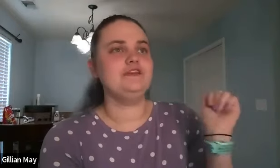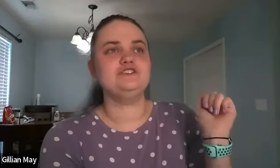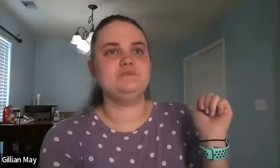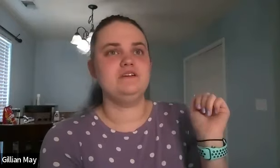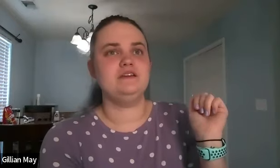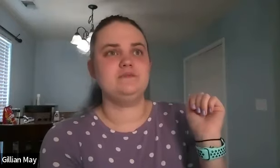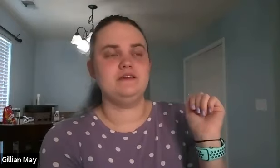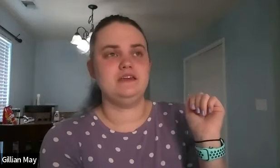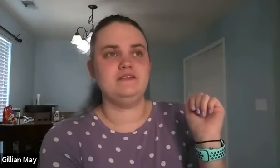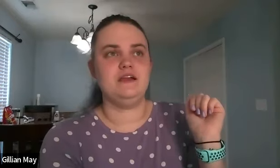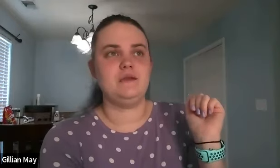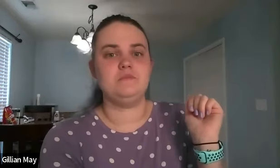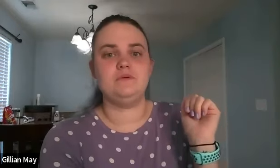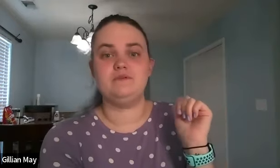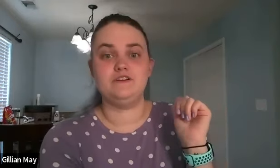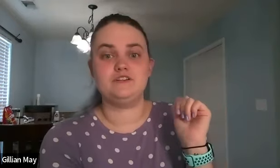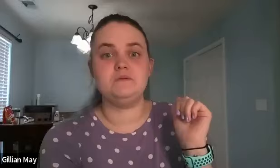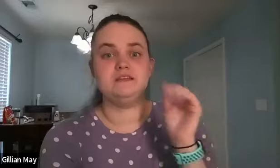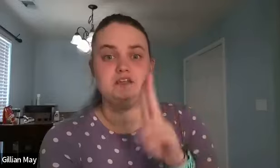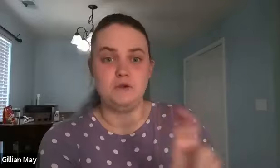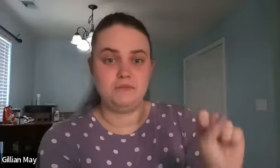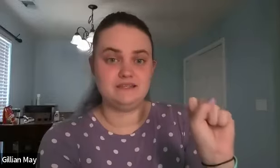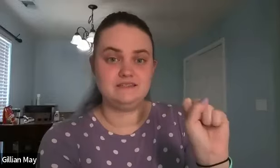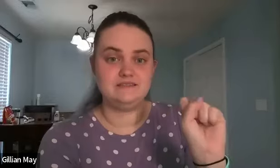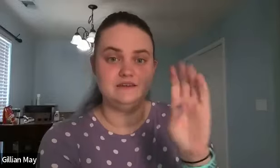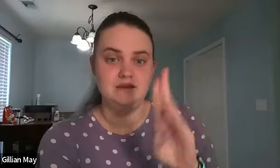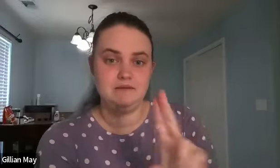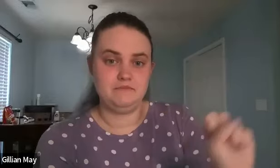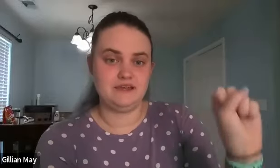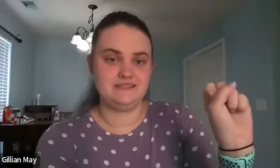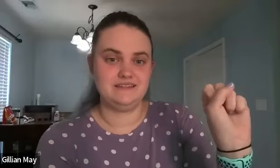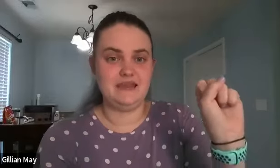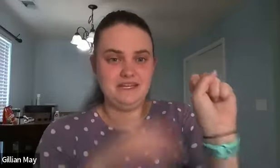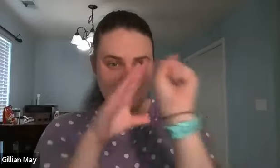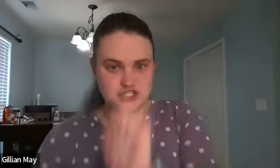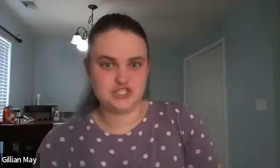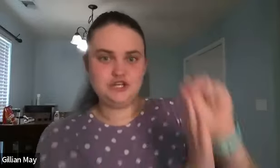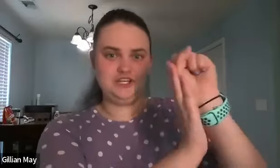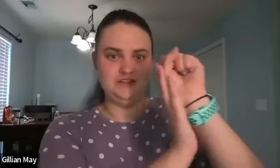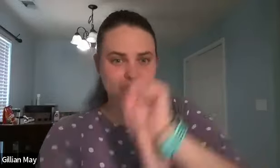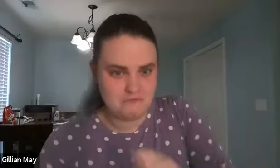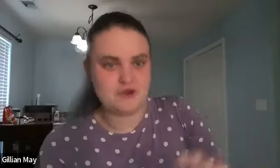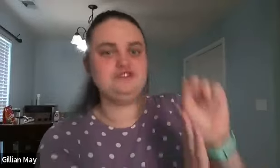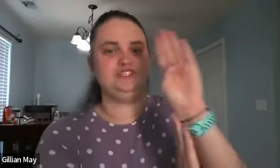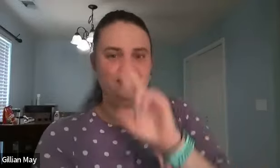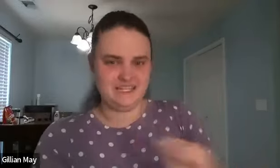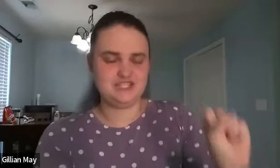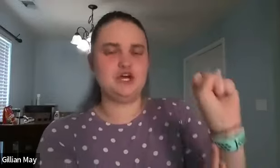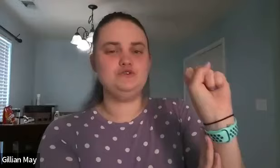fingers spelling anything, like I remember when they would finger spell bus, they'd go bus, bus. Like, I mean, it's that circular motion. It's so